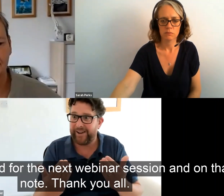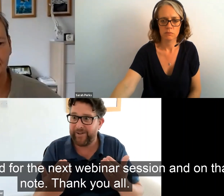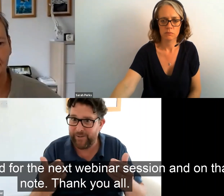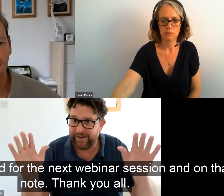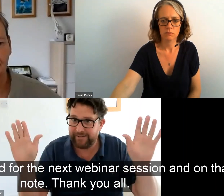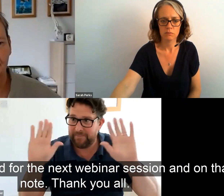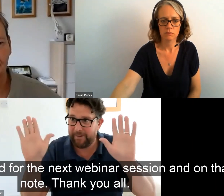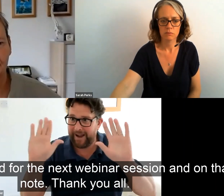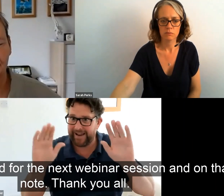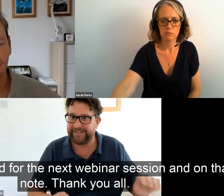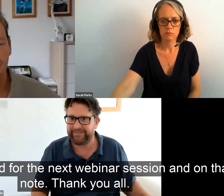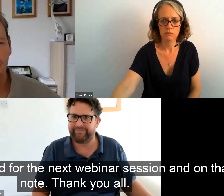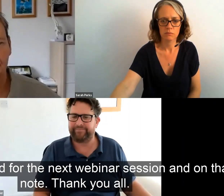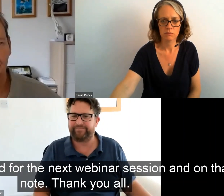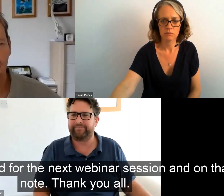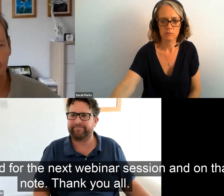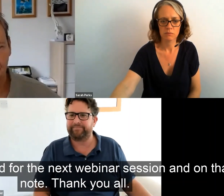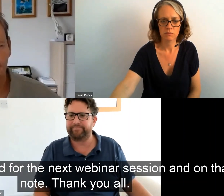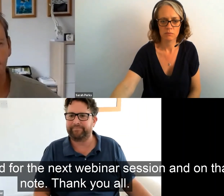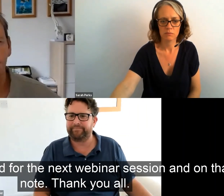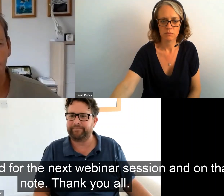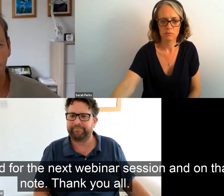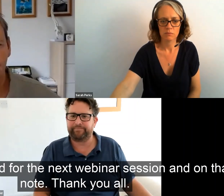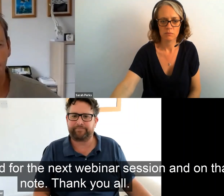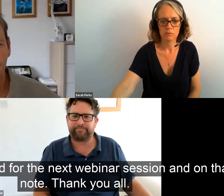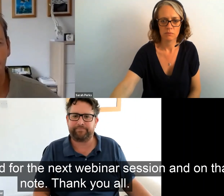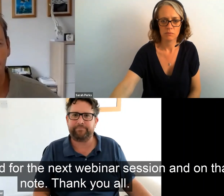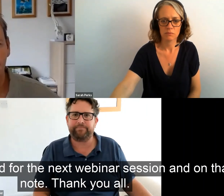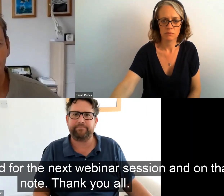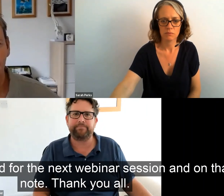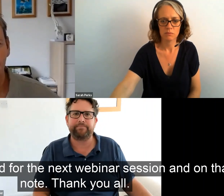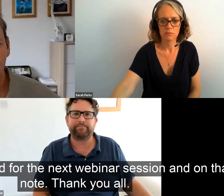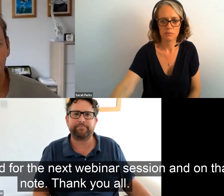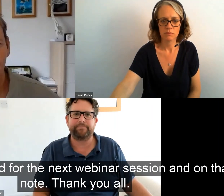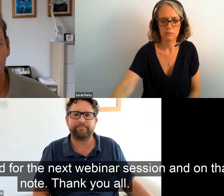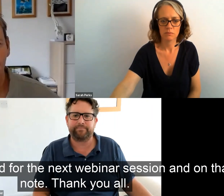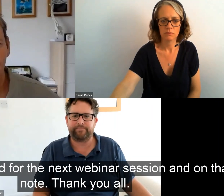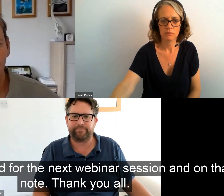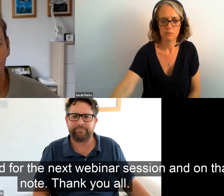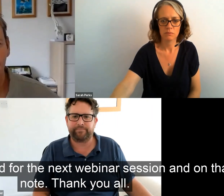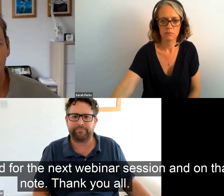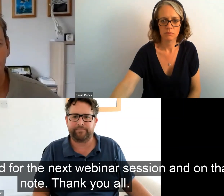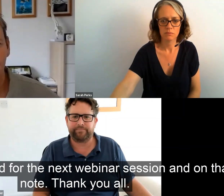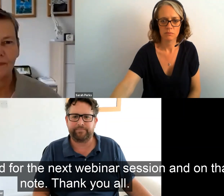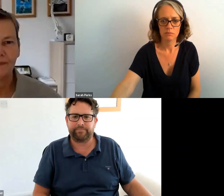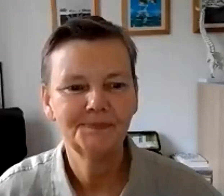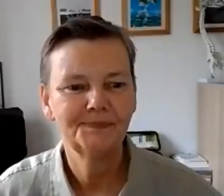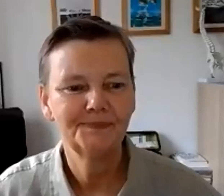planned for the next webinar session. And on that note, thank you all.